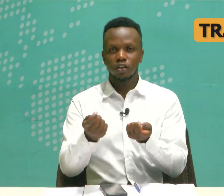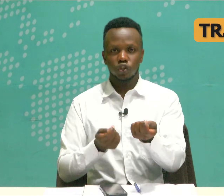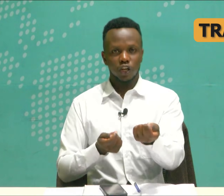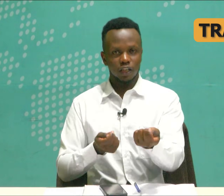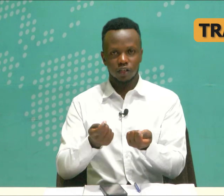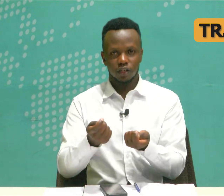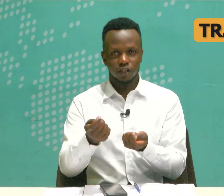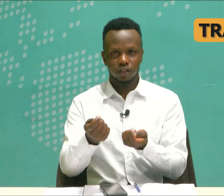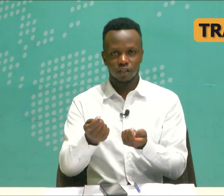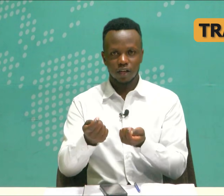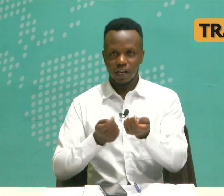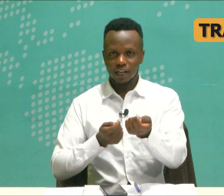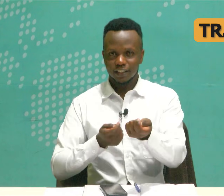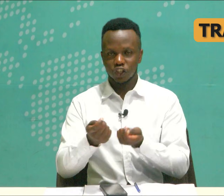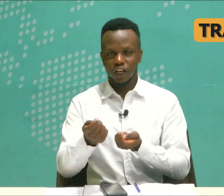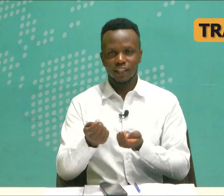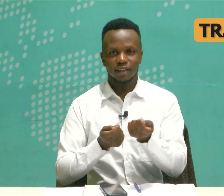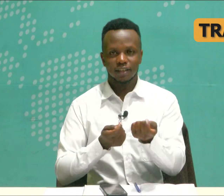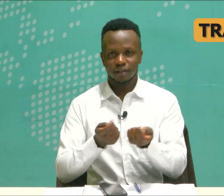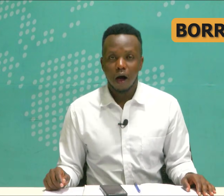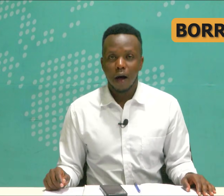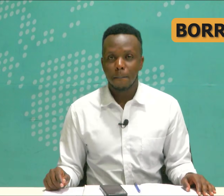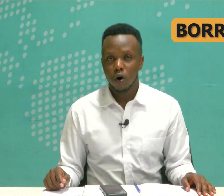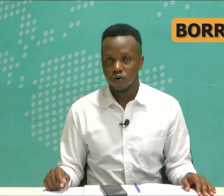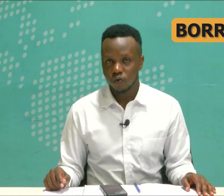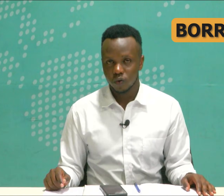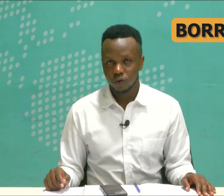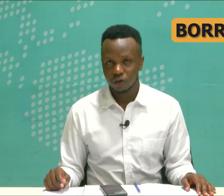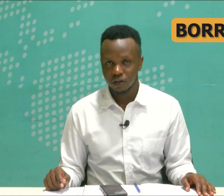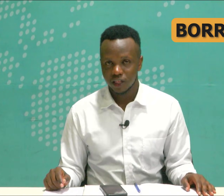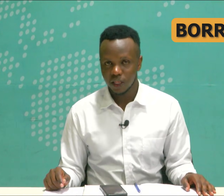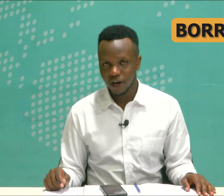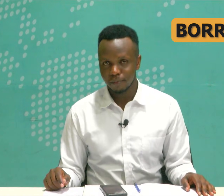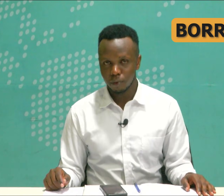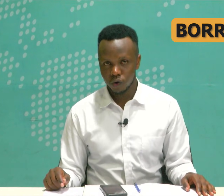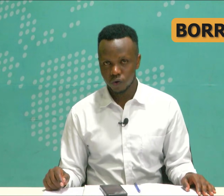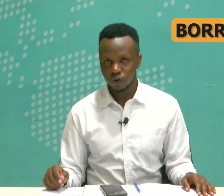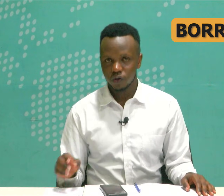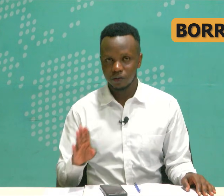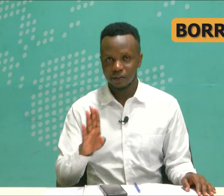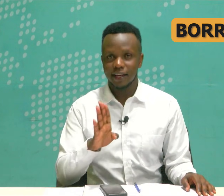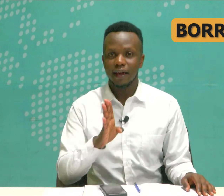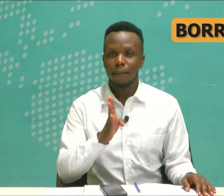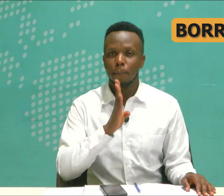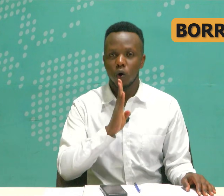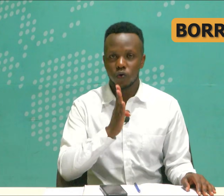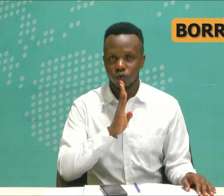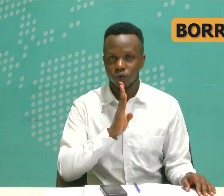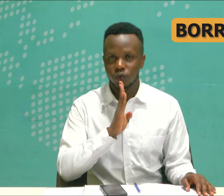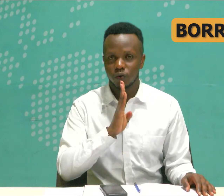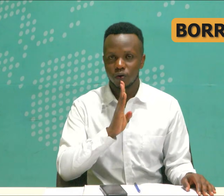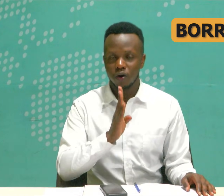Trade, trade. Borrow, the word borrow, you say borrow,